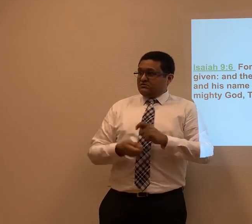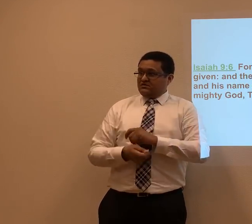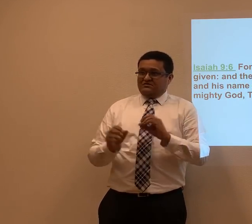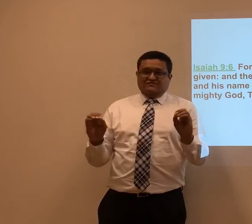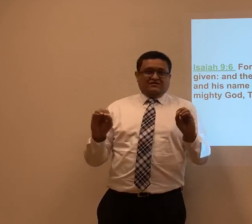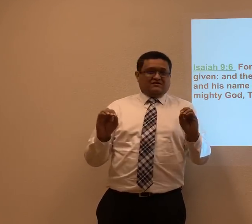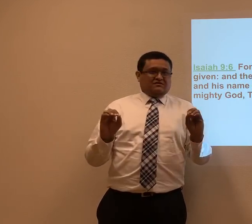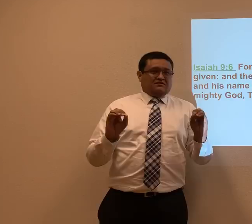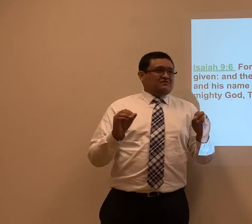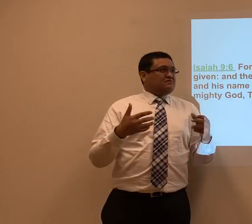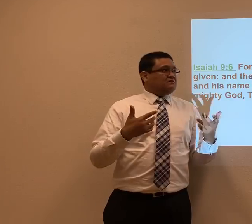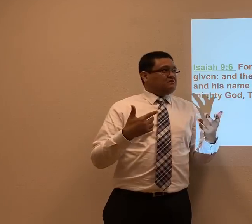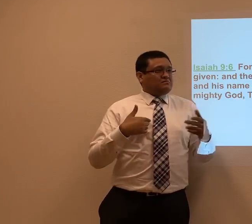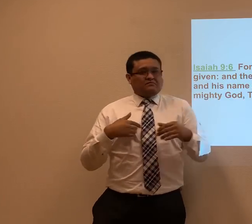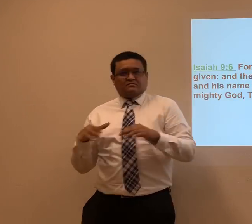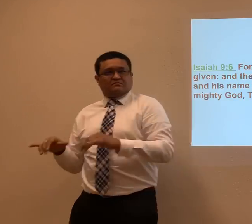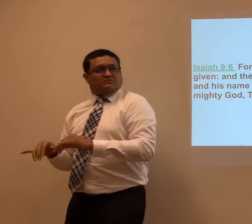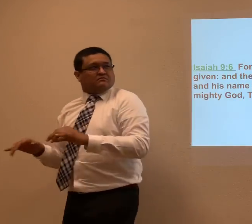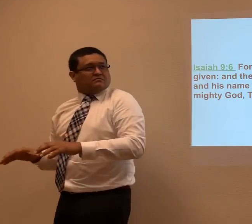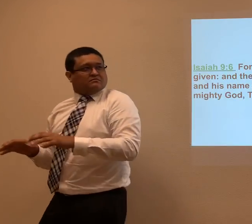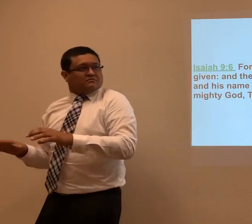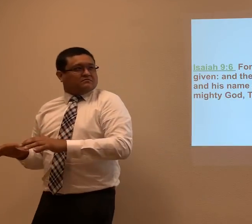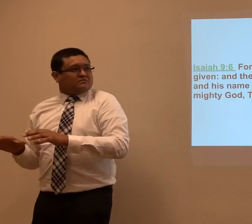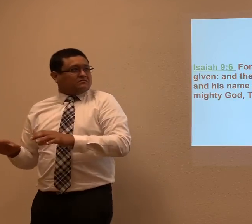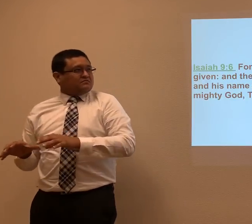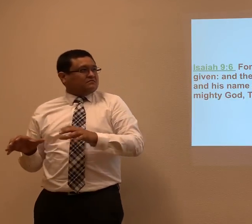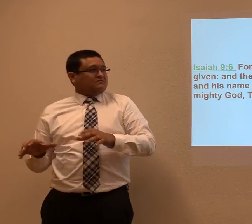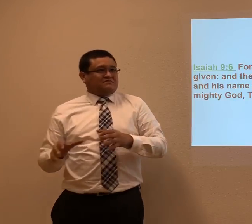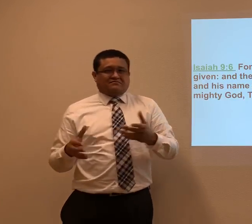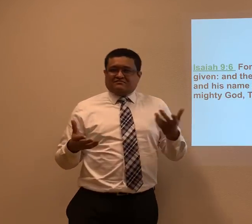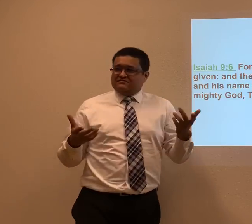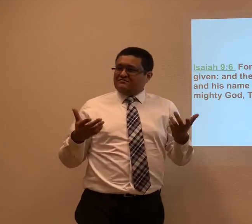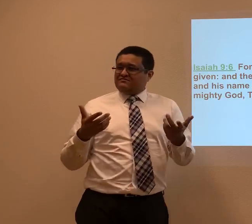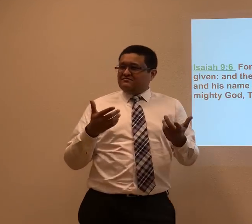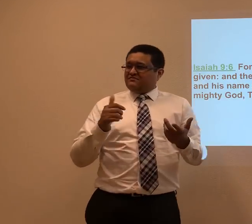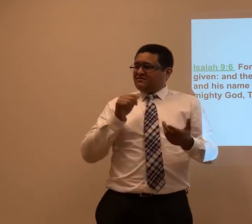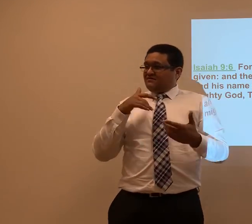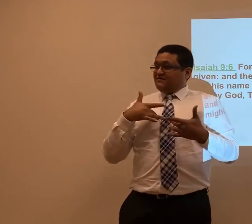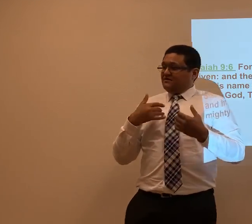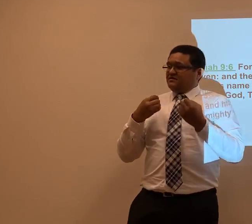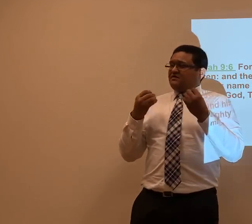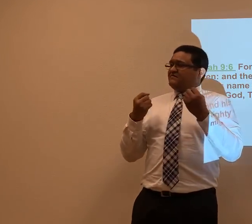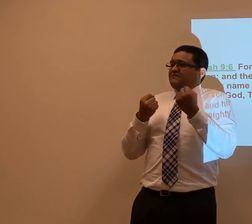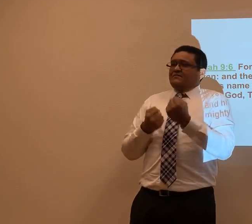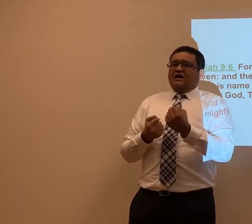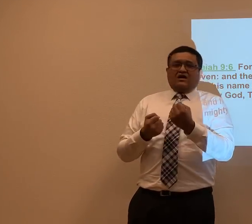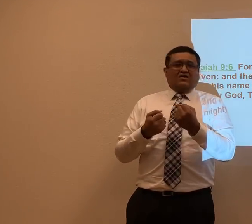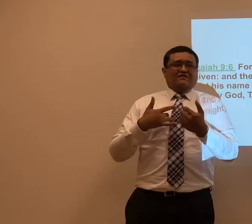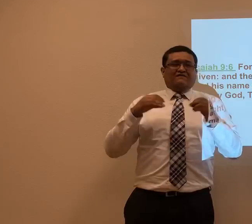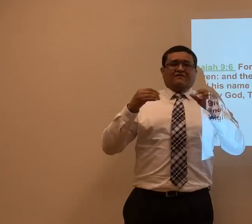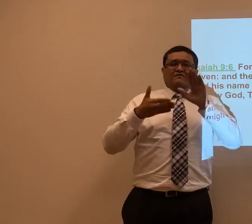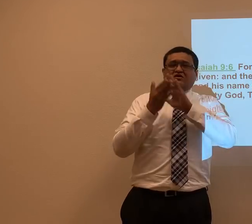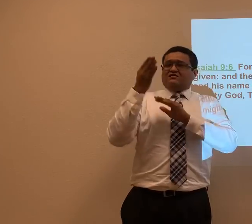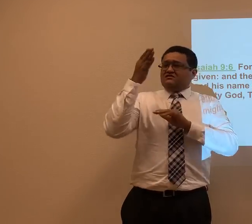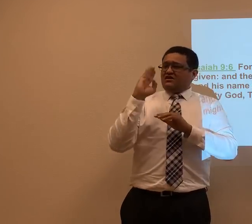forgiven. But on the inside, I felt no change. When I left, I'd go back out and do the same old thing. There was no